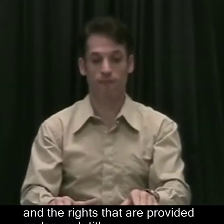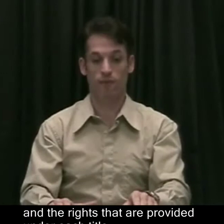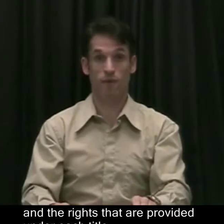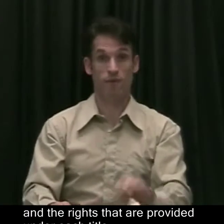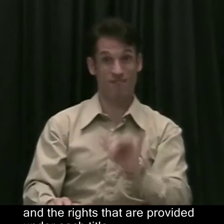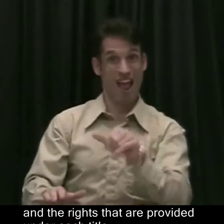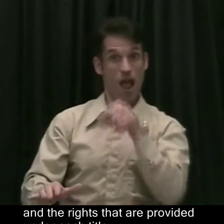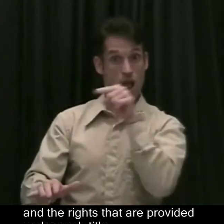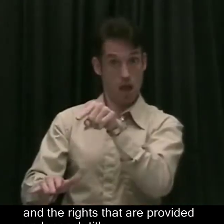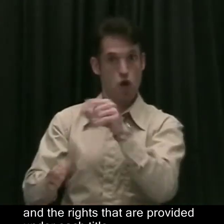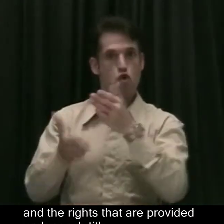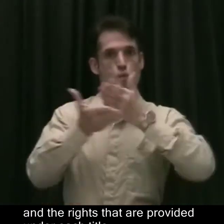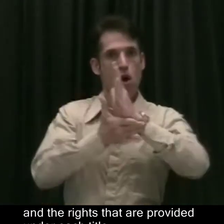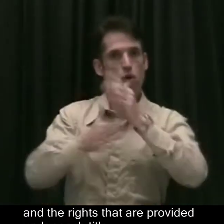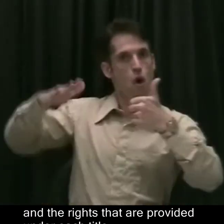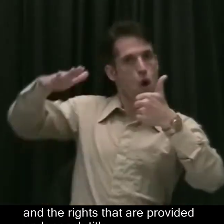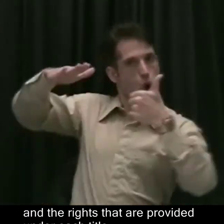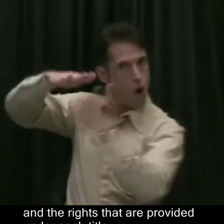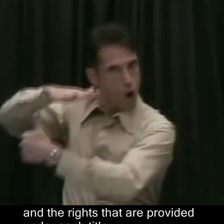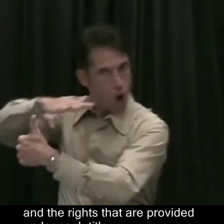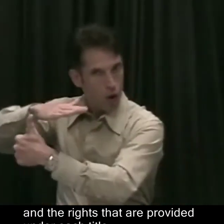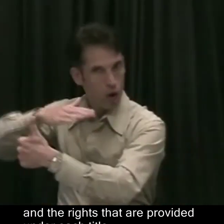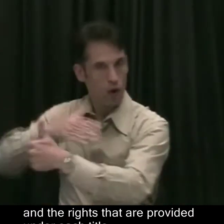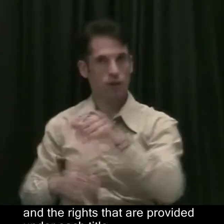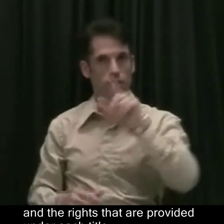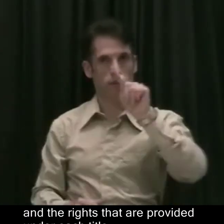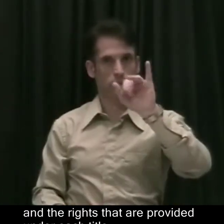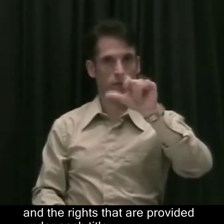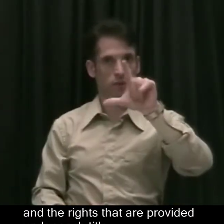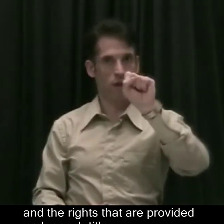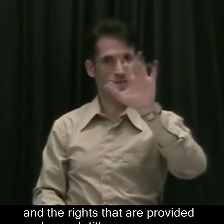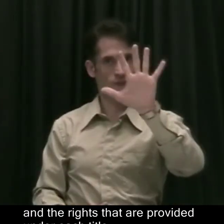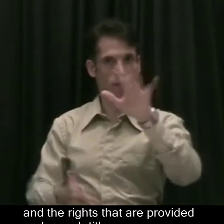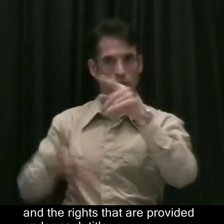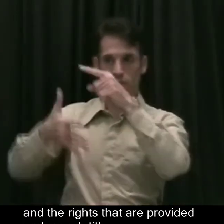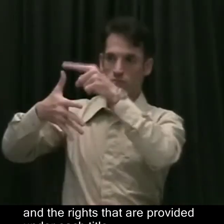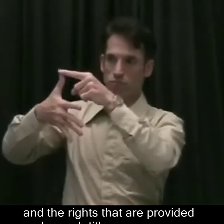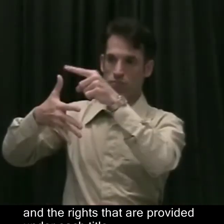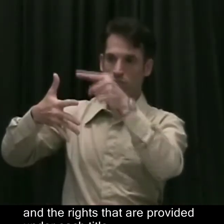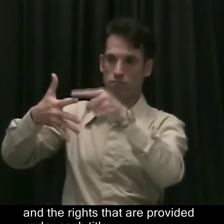ADA, and the rights that are provided under each title.